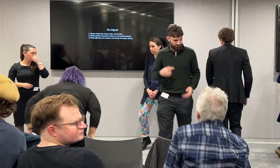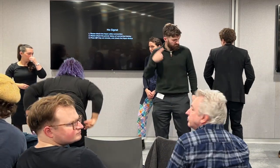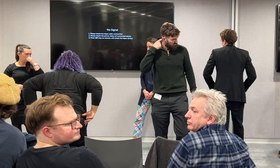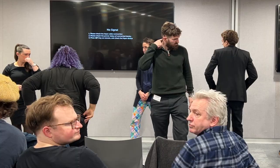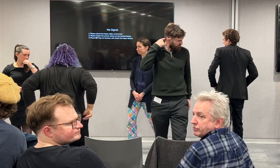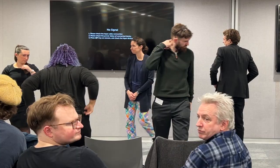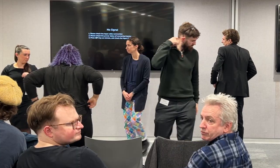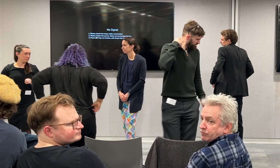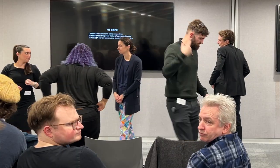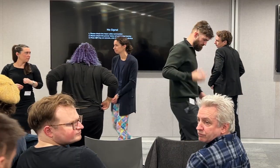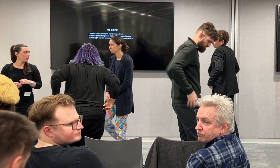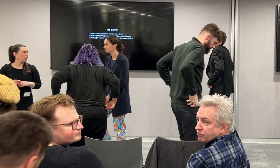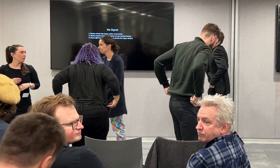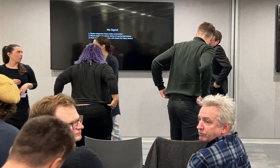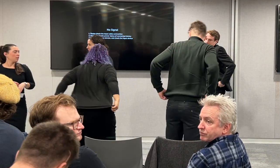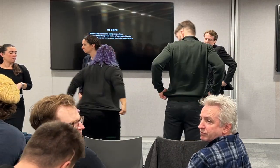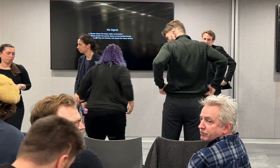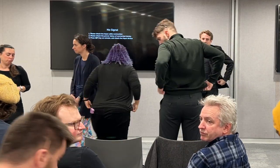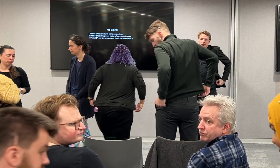Oh, yeah.